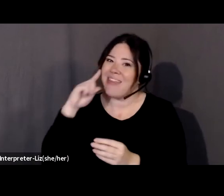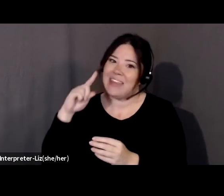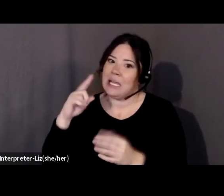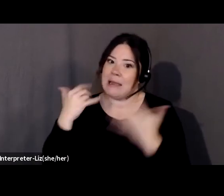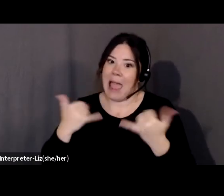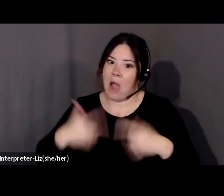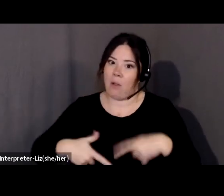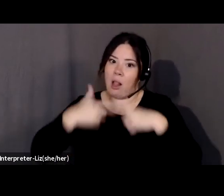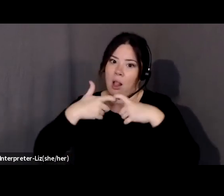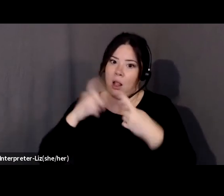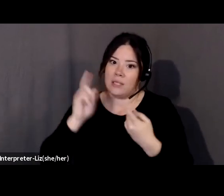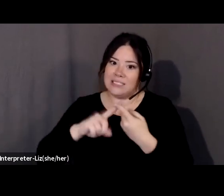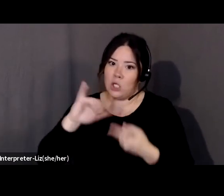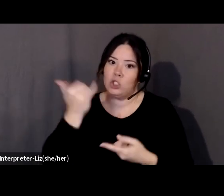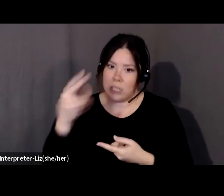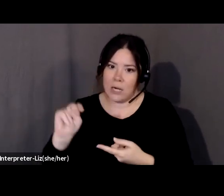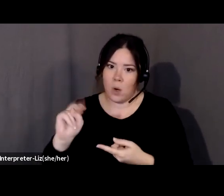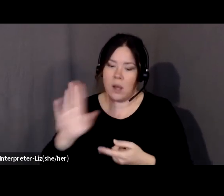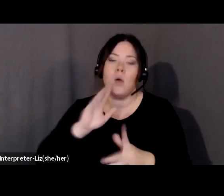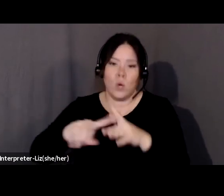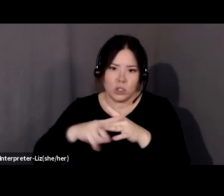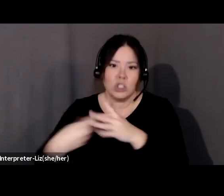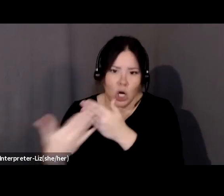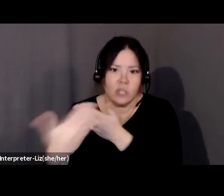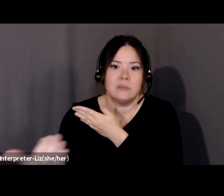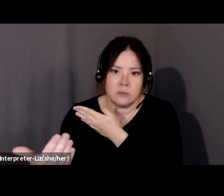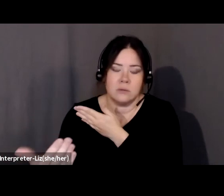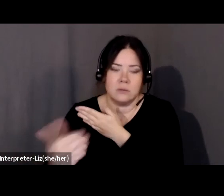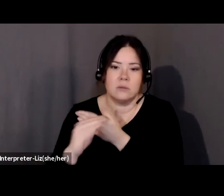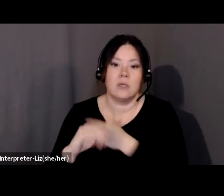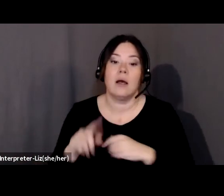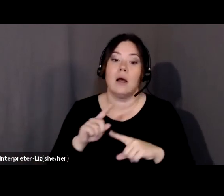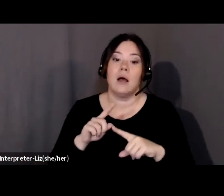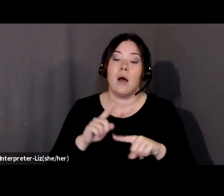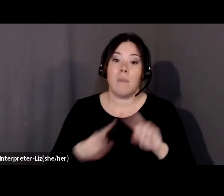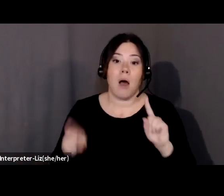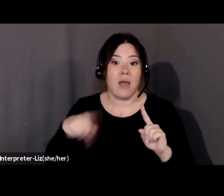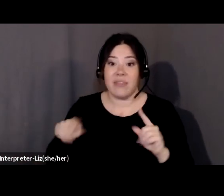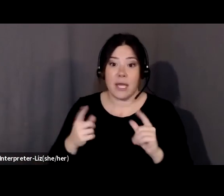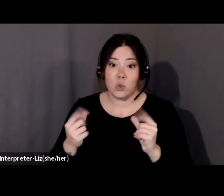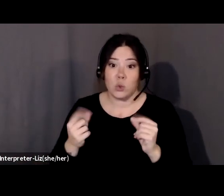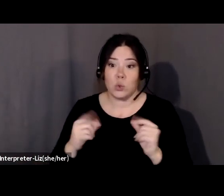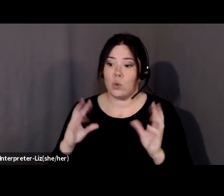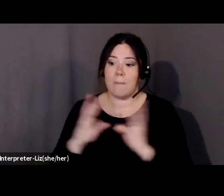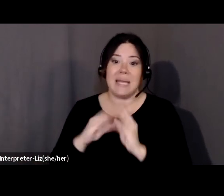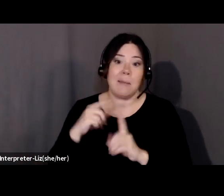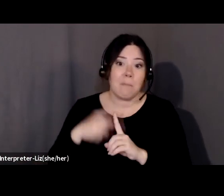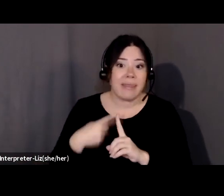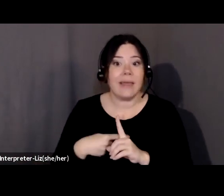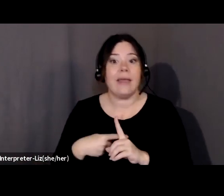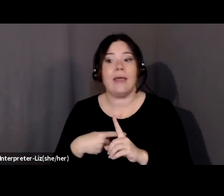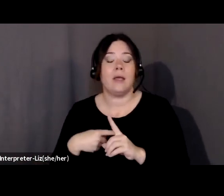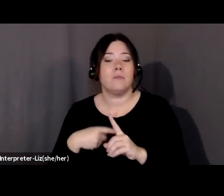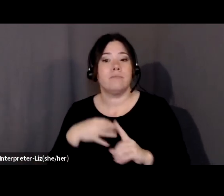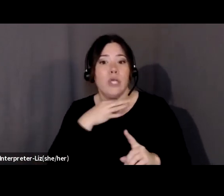they'll pick back up in January, but they meet monthly to kind of go over and check in with other people across the country on how